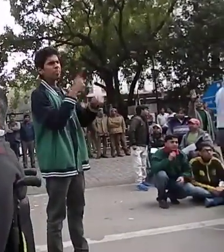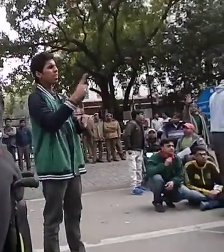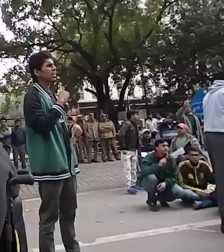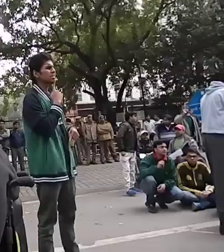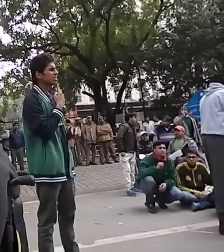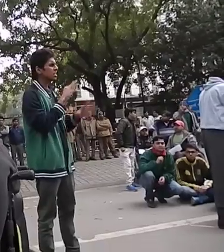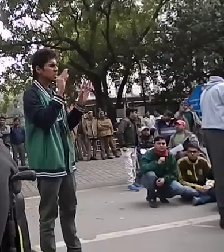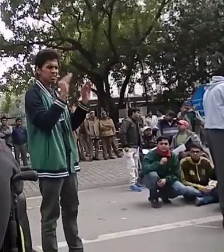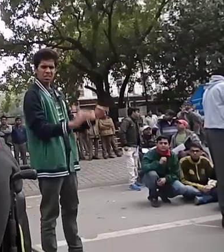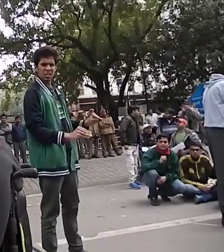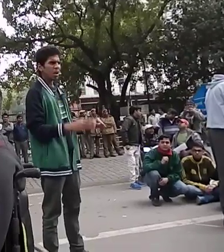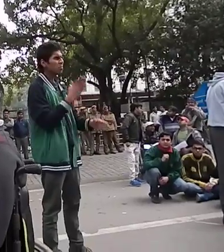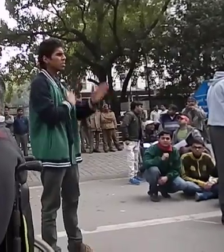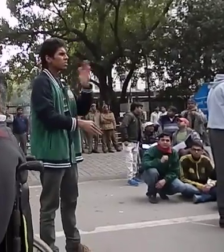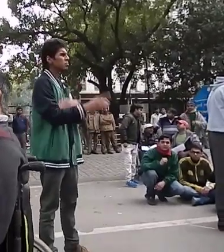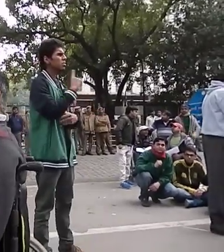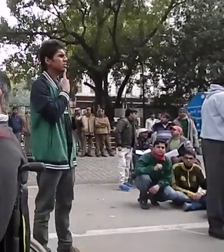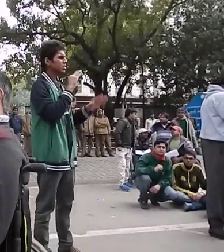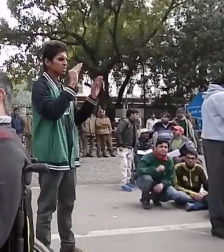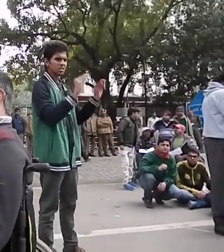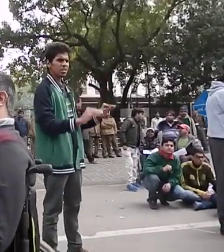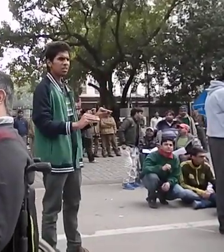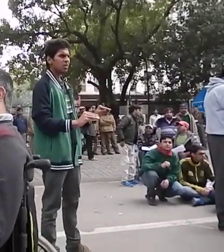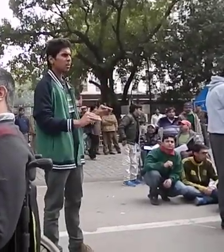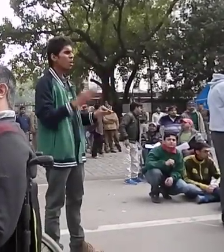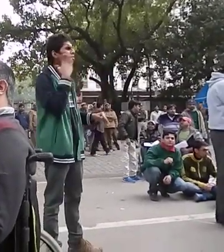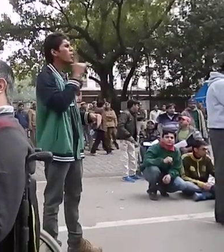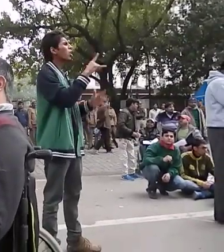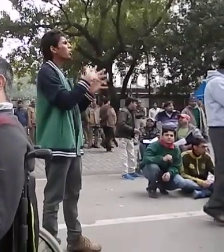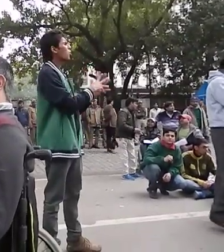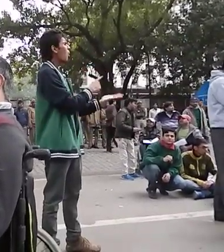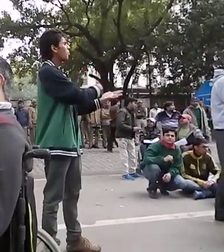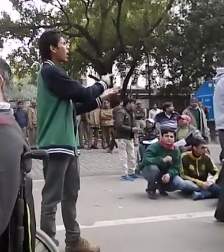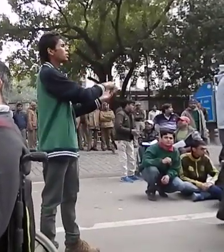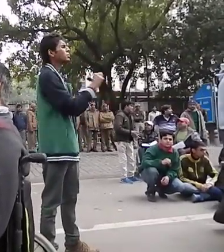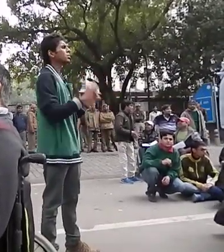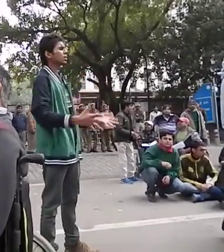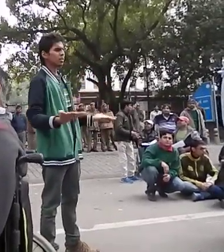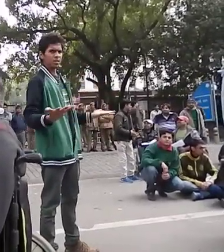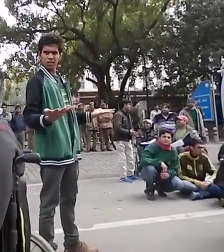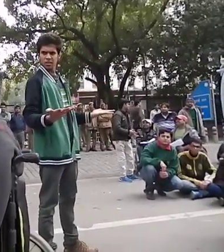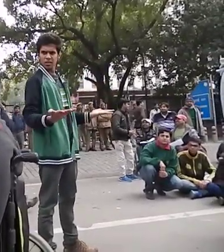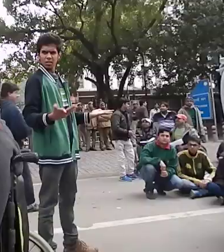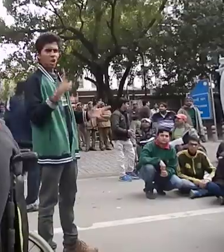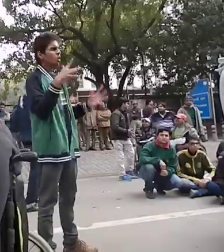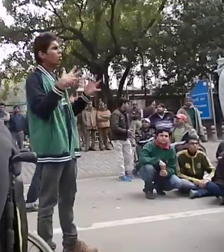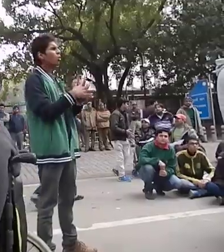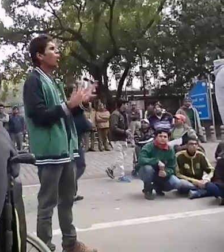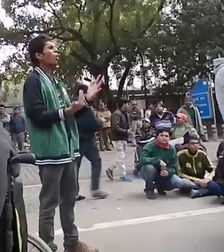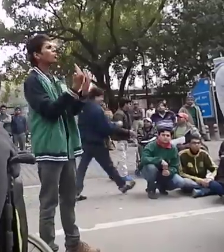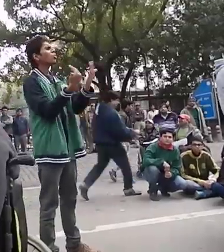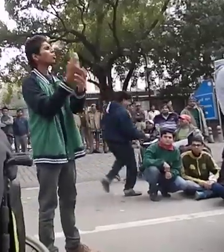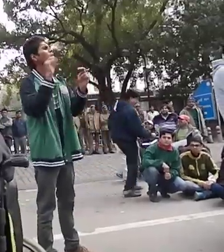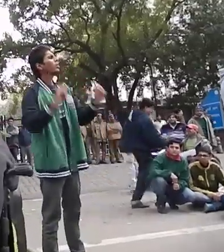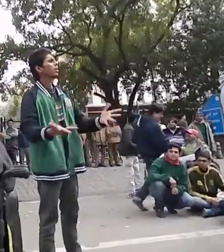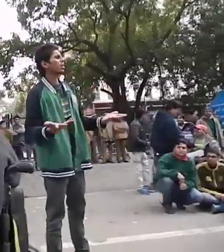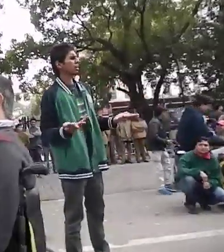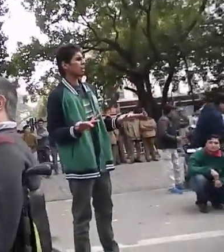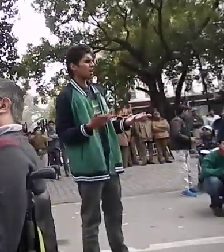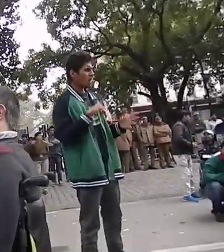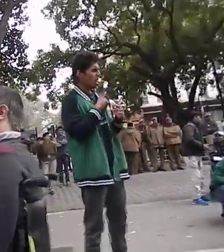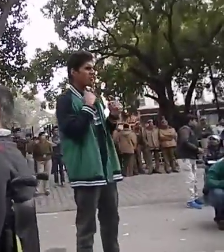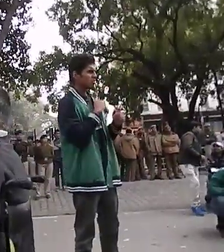non-serious about disability issues, then why are all these laws passed and created? I mean, why ratify the CRPD if you are not going to implement